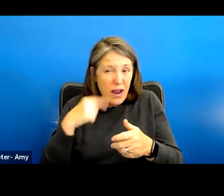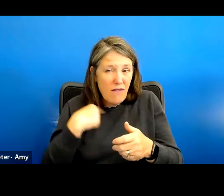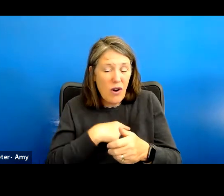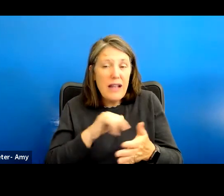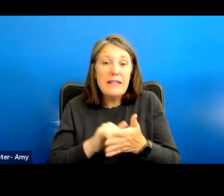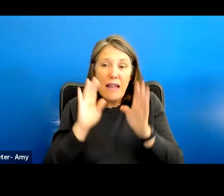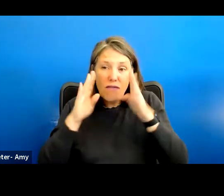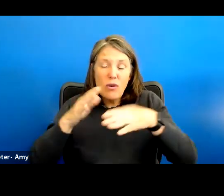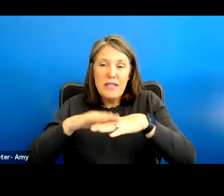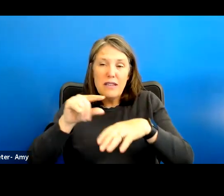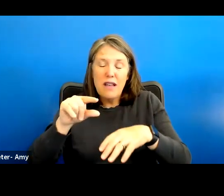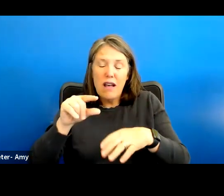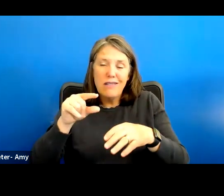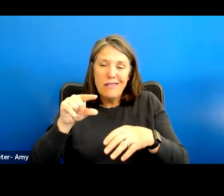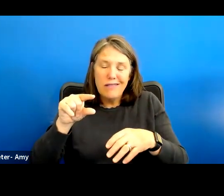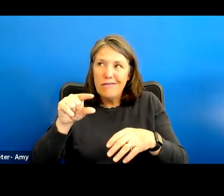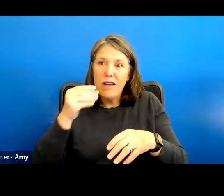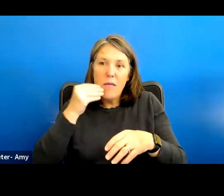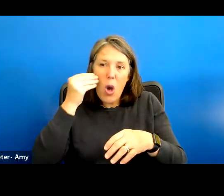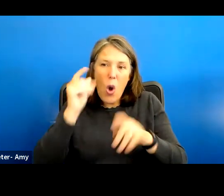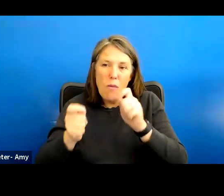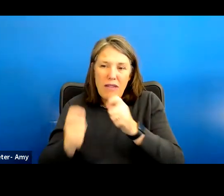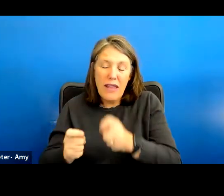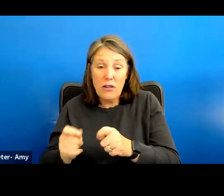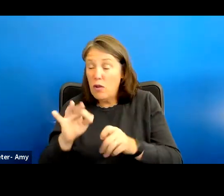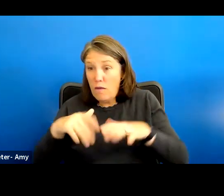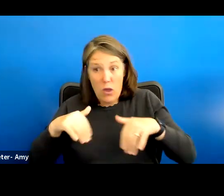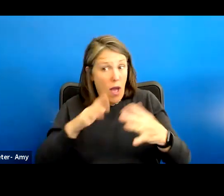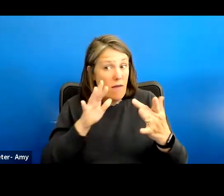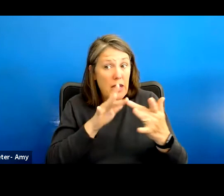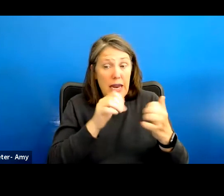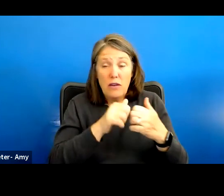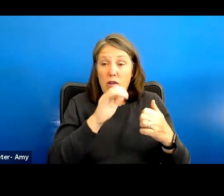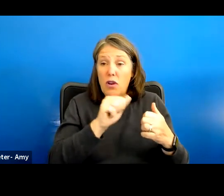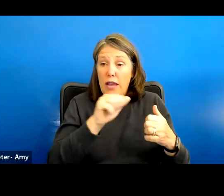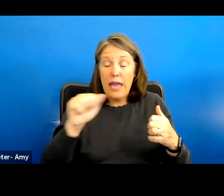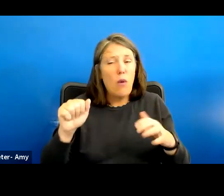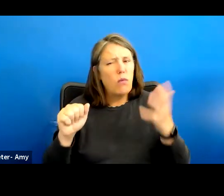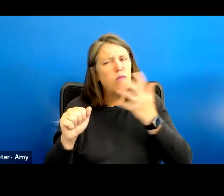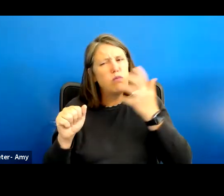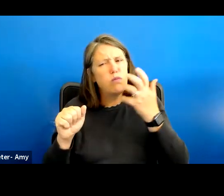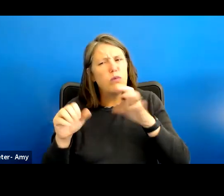home modifications? So if you've not yet connected with your local AAA, highly